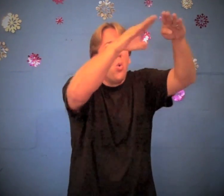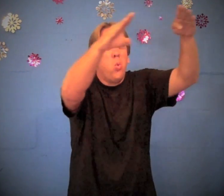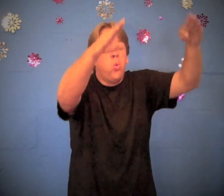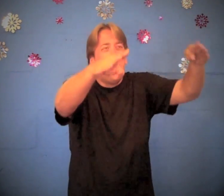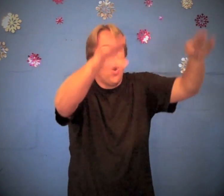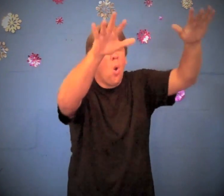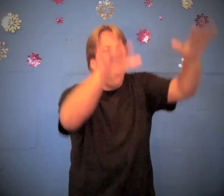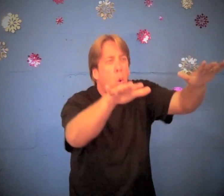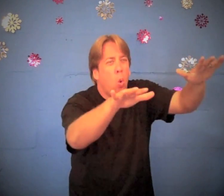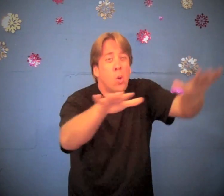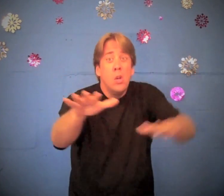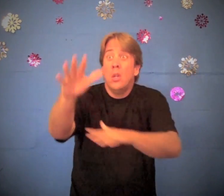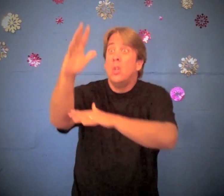see.